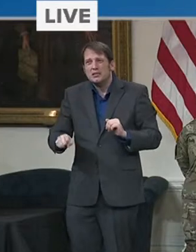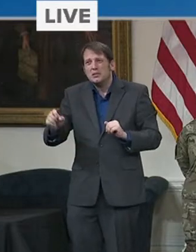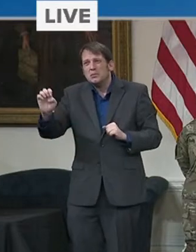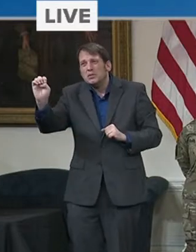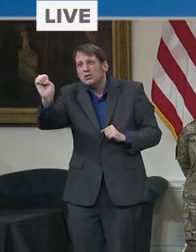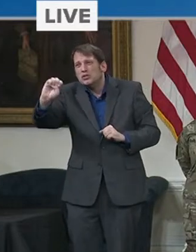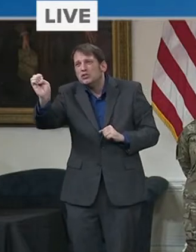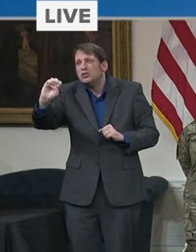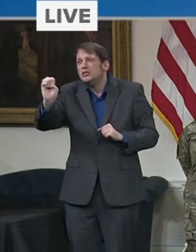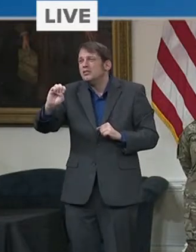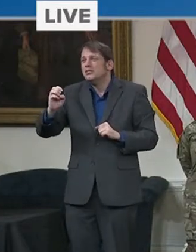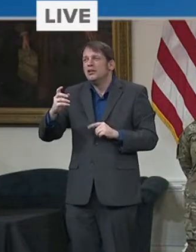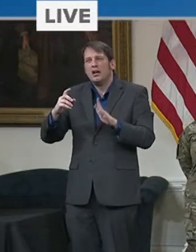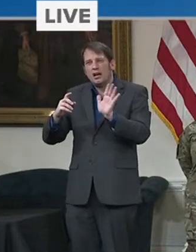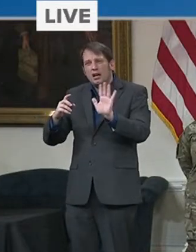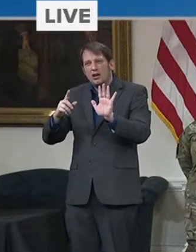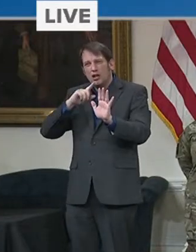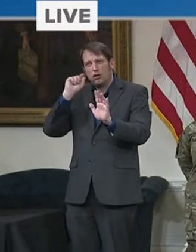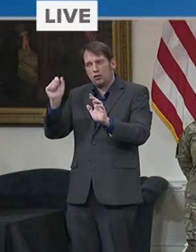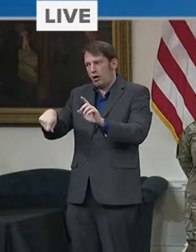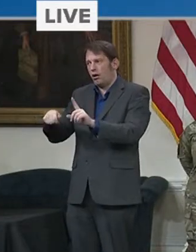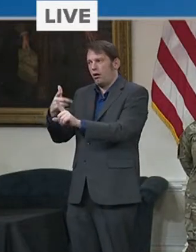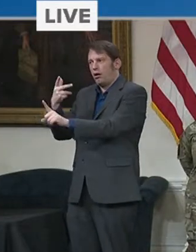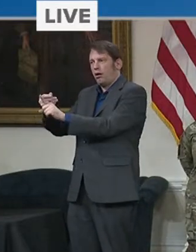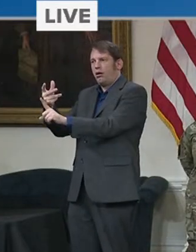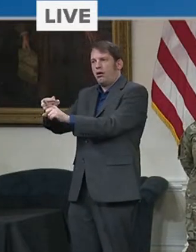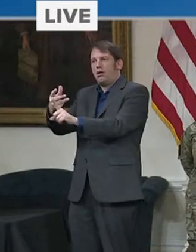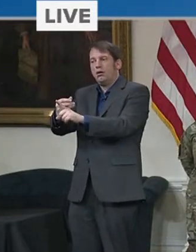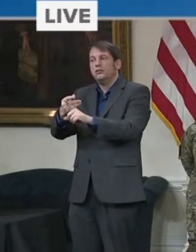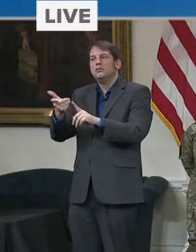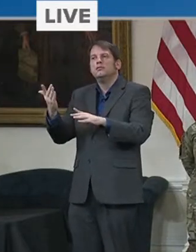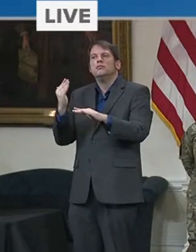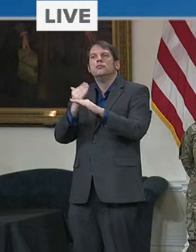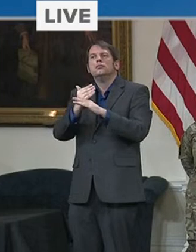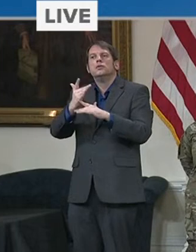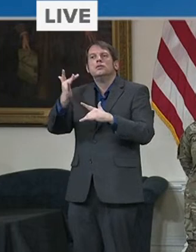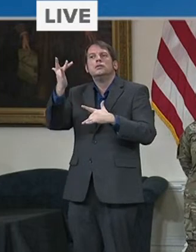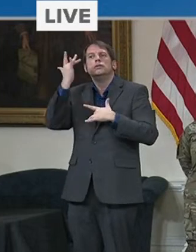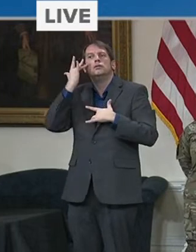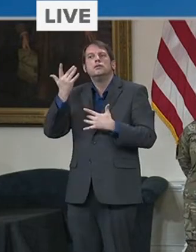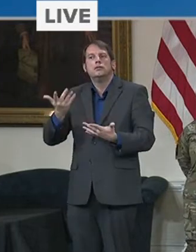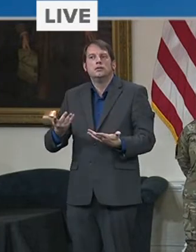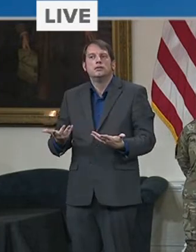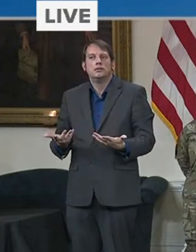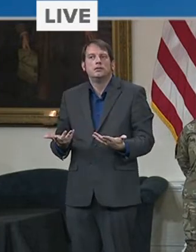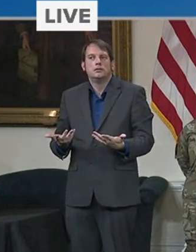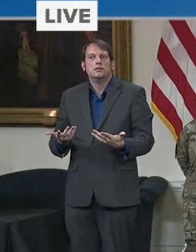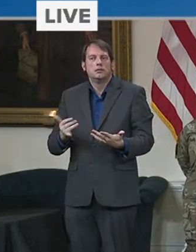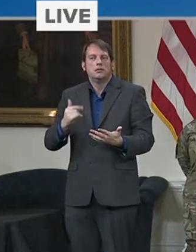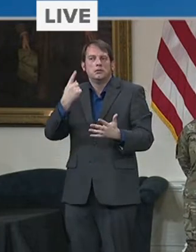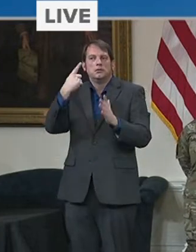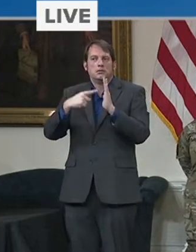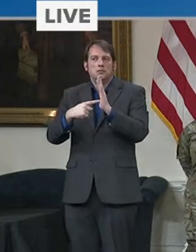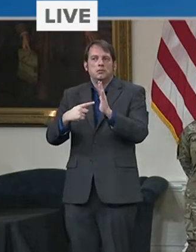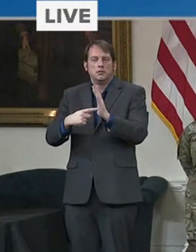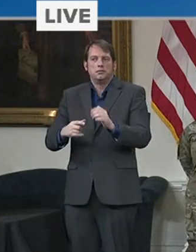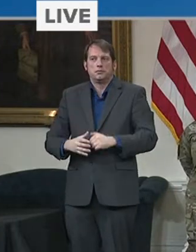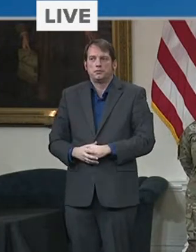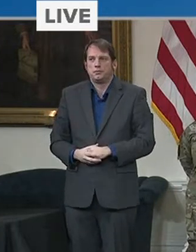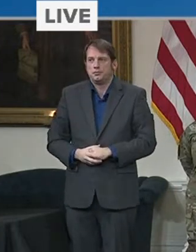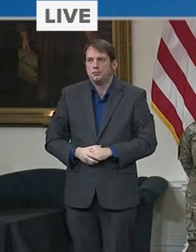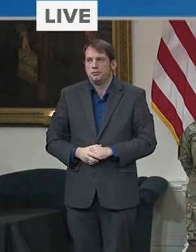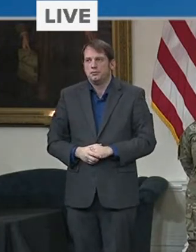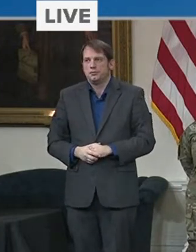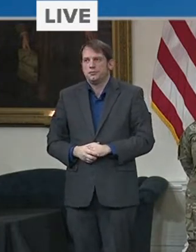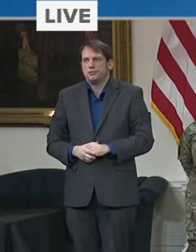illness. Let me provide an example of a life-saving vaccine that we all take for granted. The